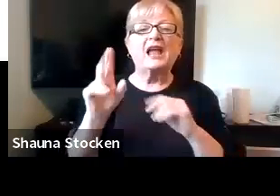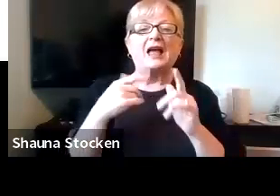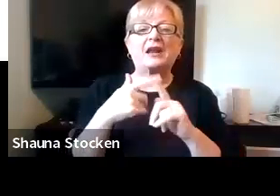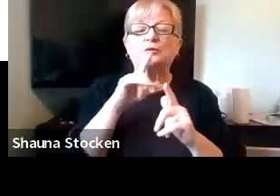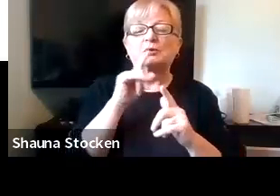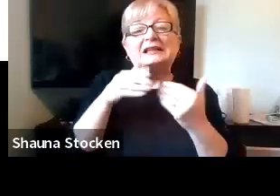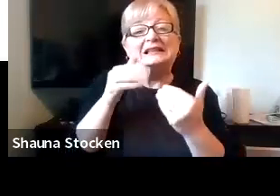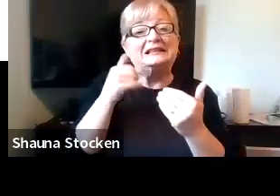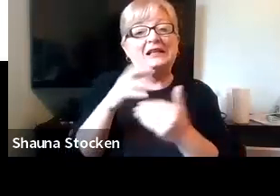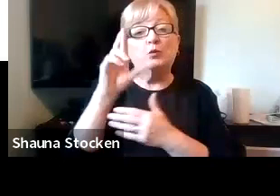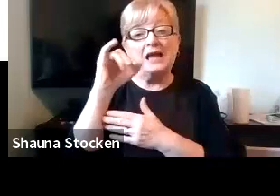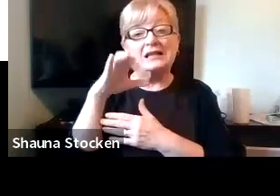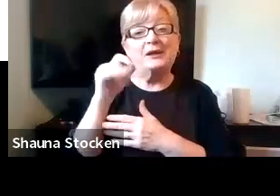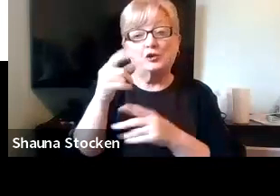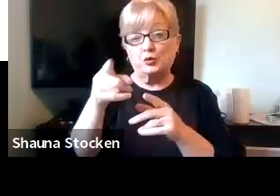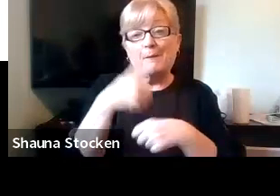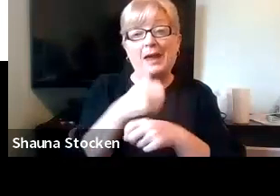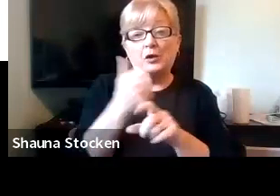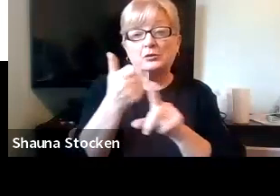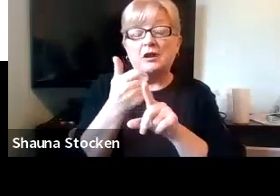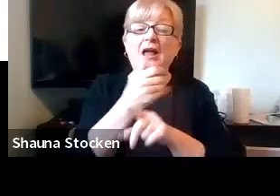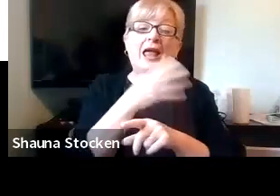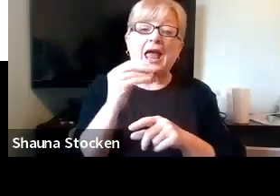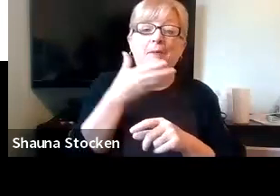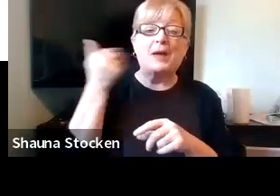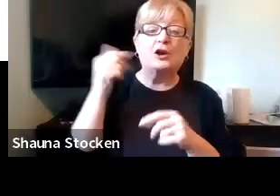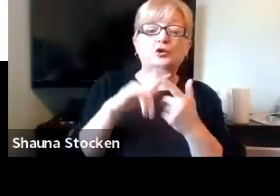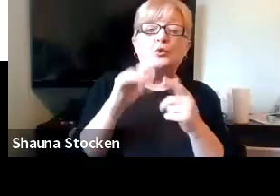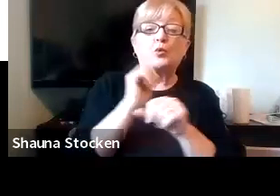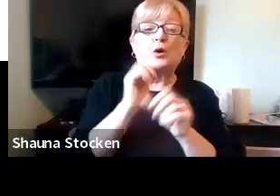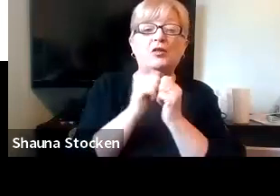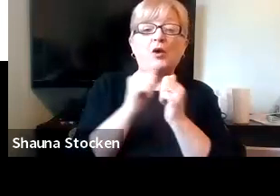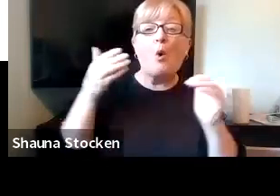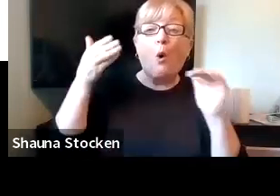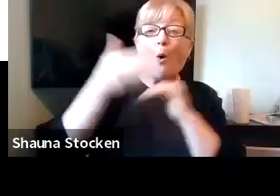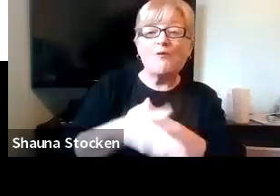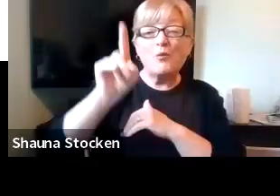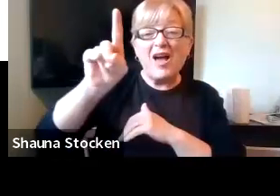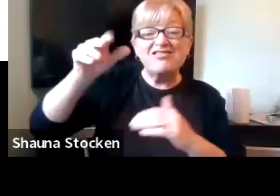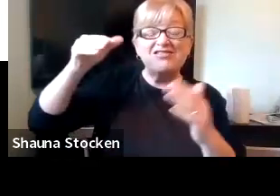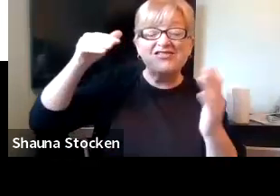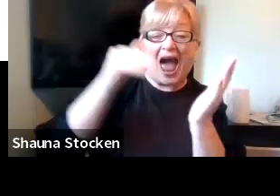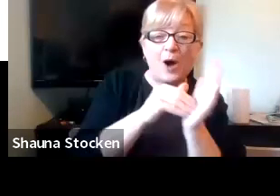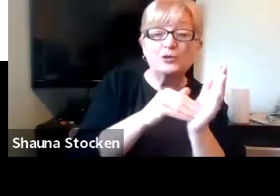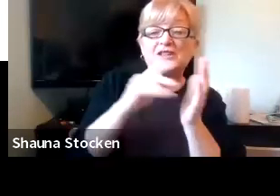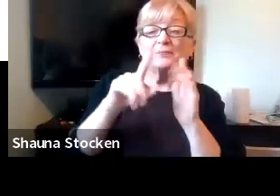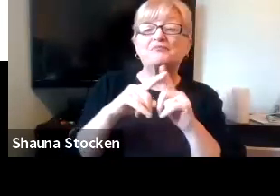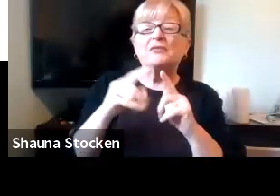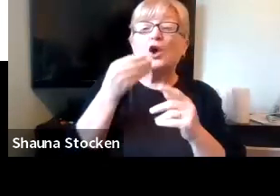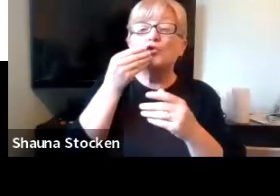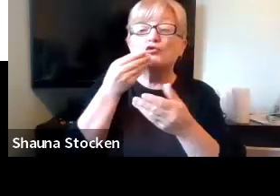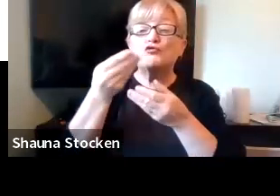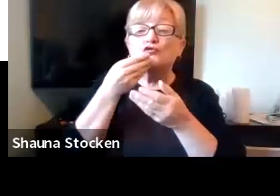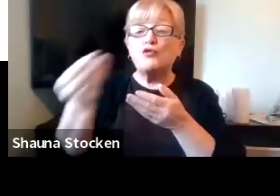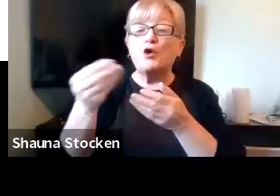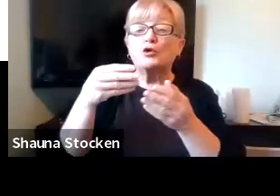easy recipes for you to make, and what makes it even better is they work with over 1,000 grocery partners to make the cooking process super simple. This